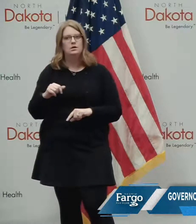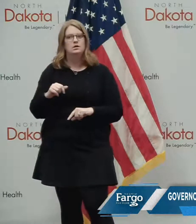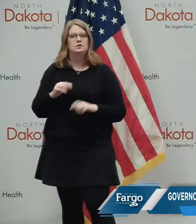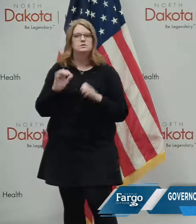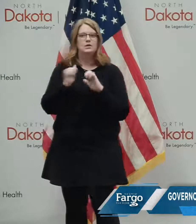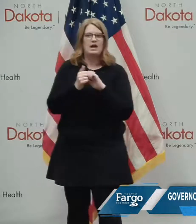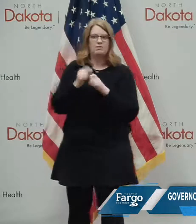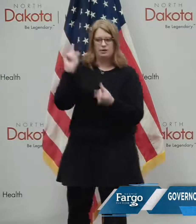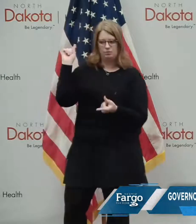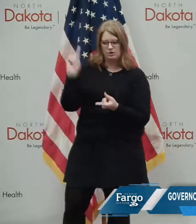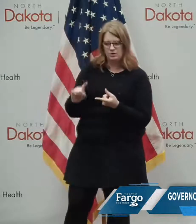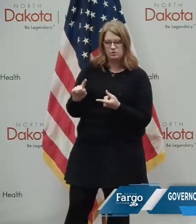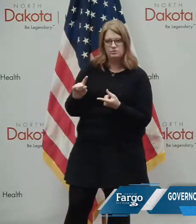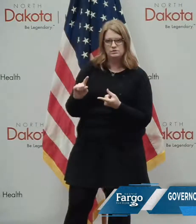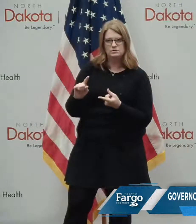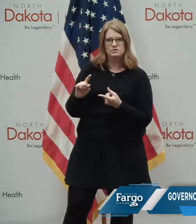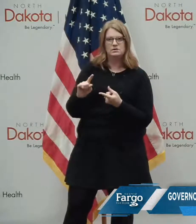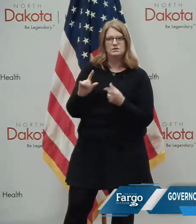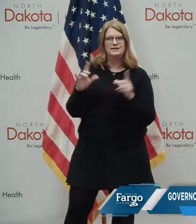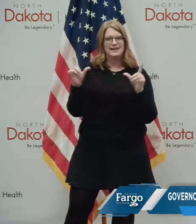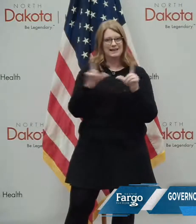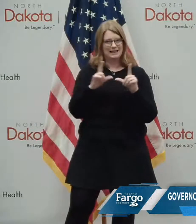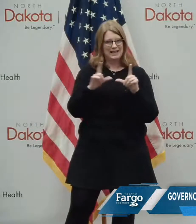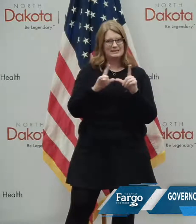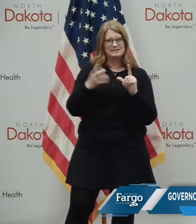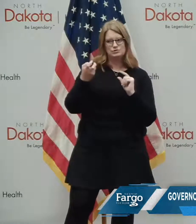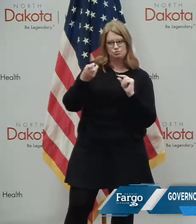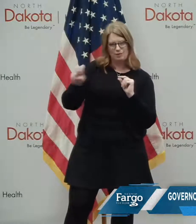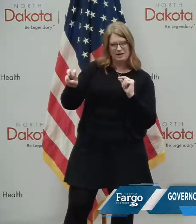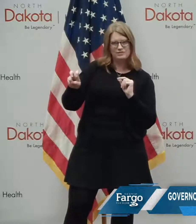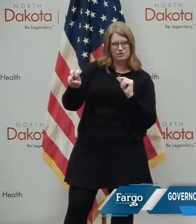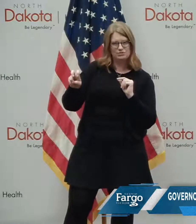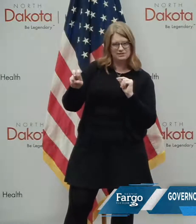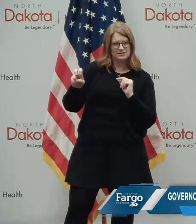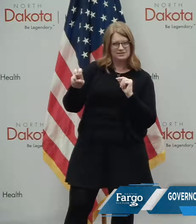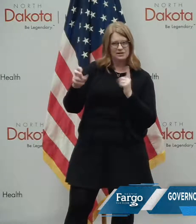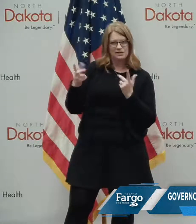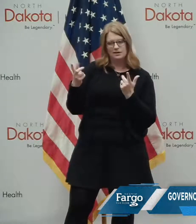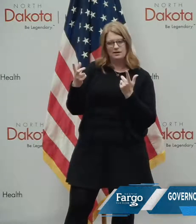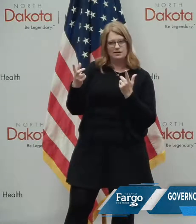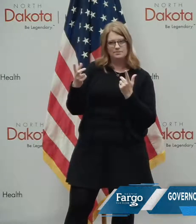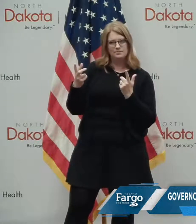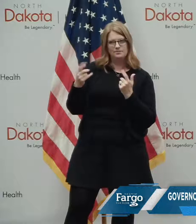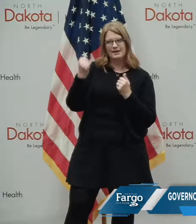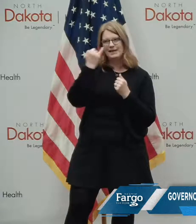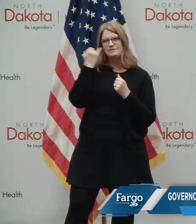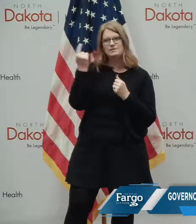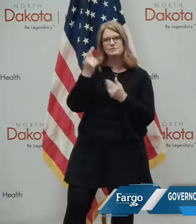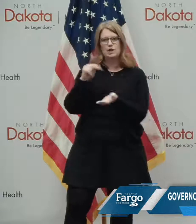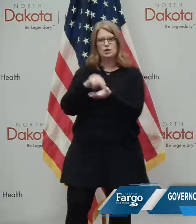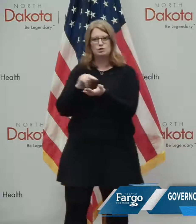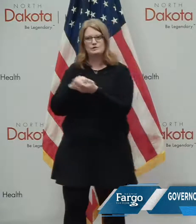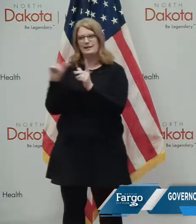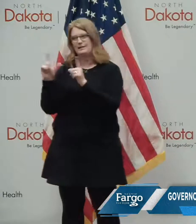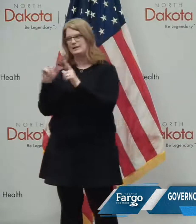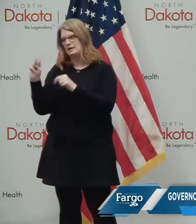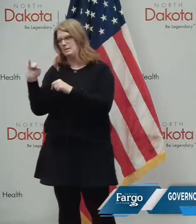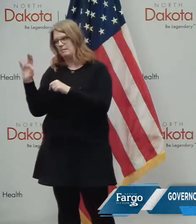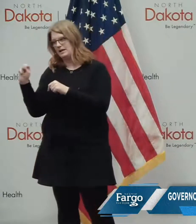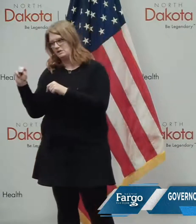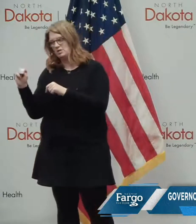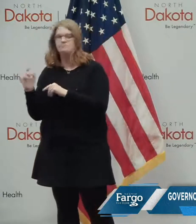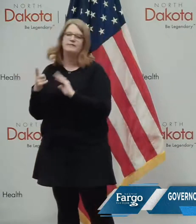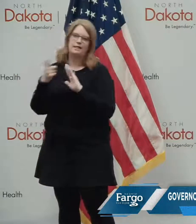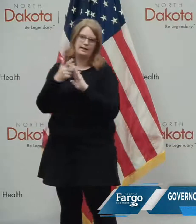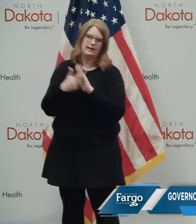tape, to allow license transfers, some of the things we've done that allow, say, for example, if someone's got a nursing license in Minnesota, they can legally